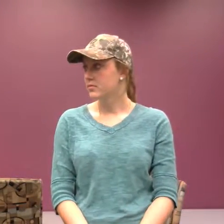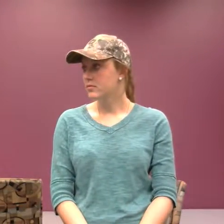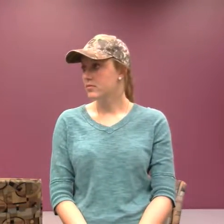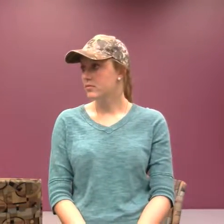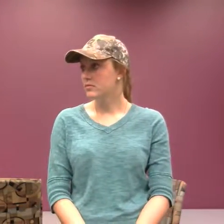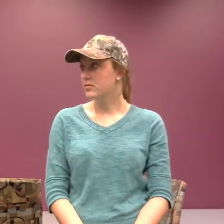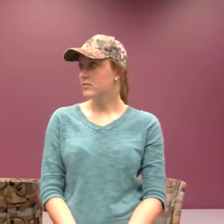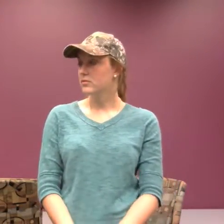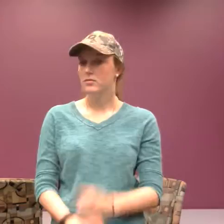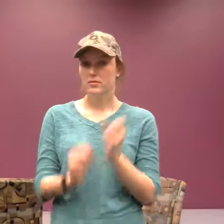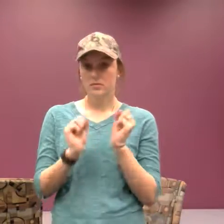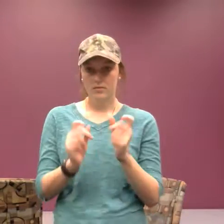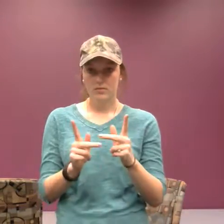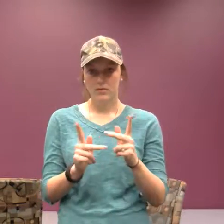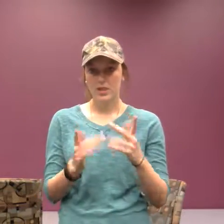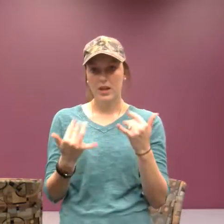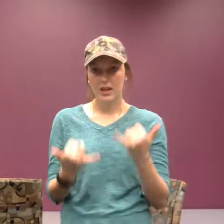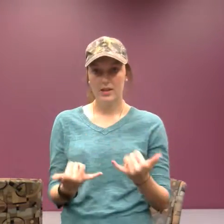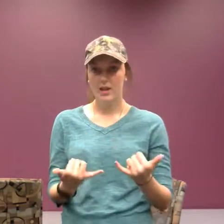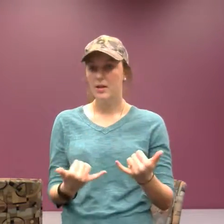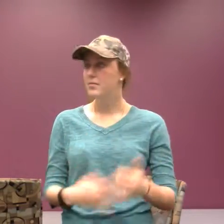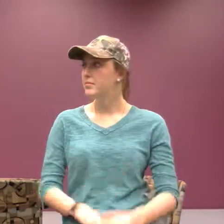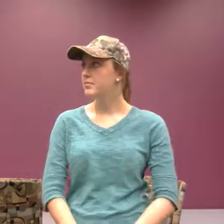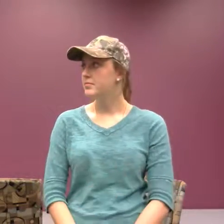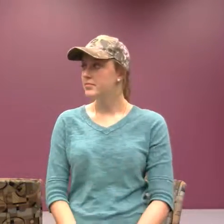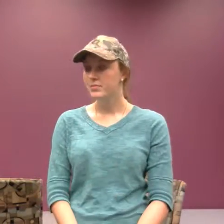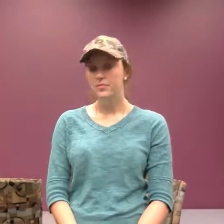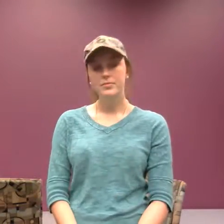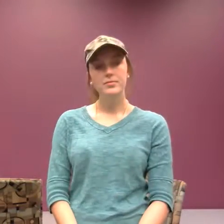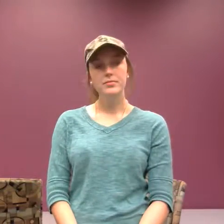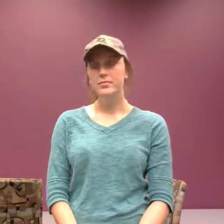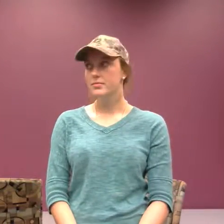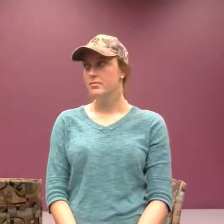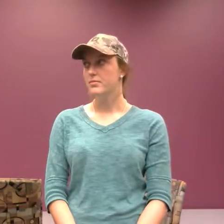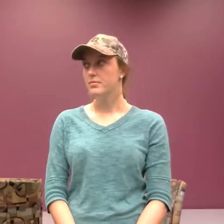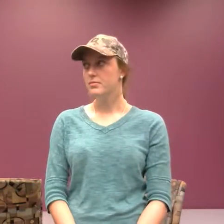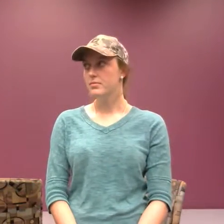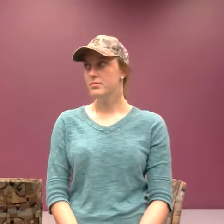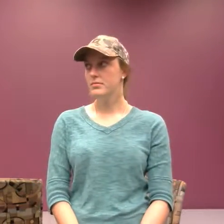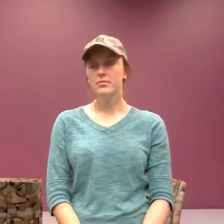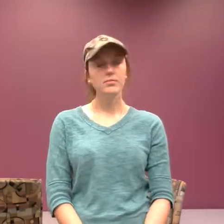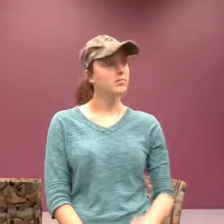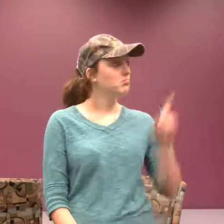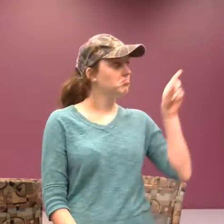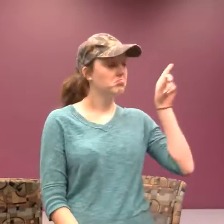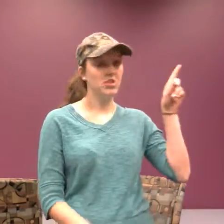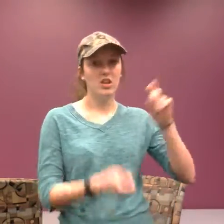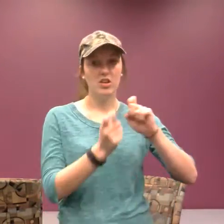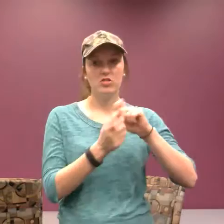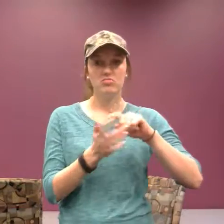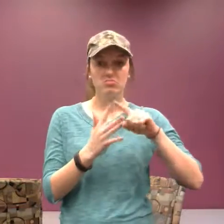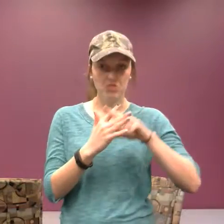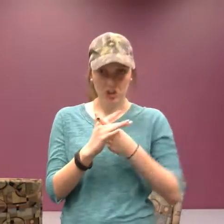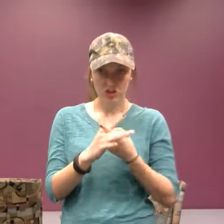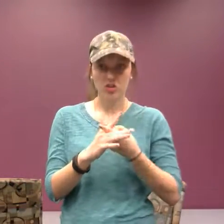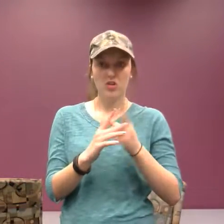All right, so now we can come over here and start translating. The price of the